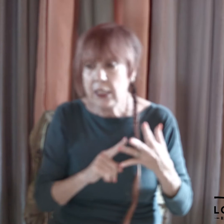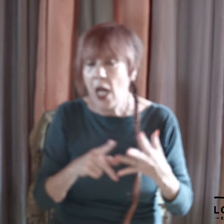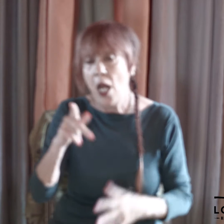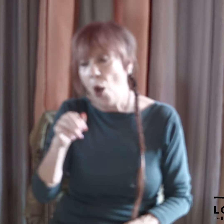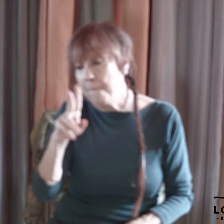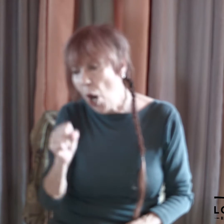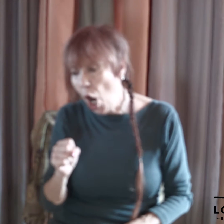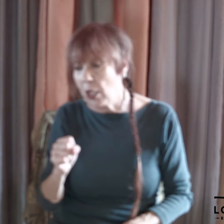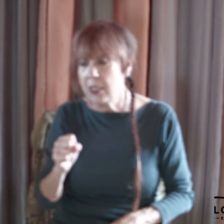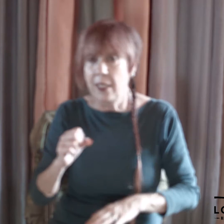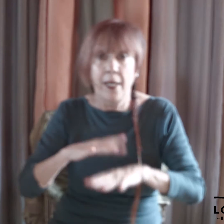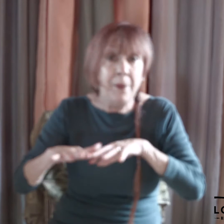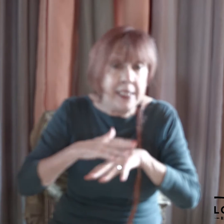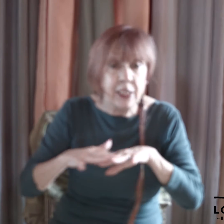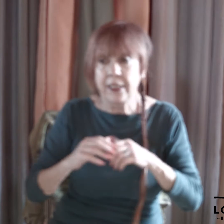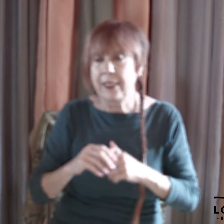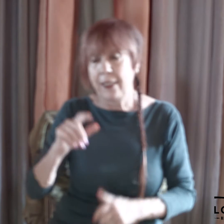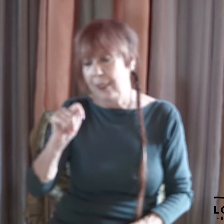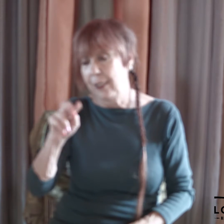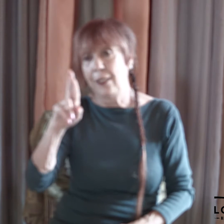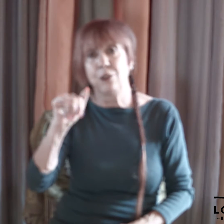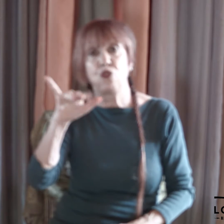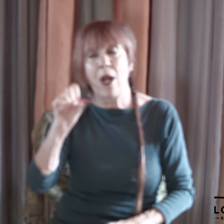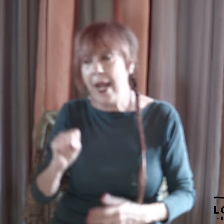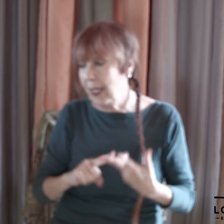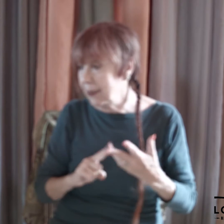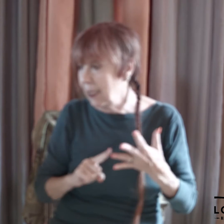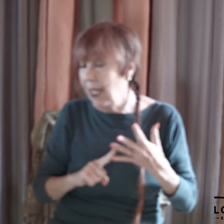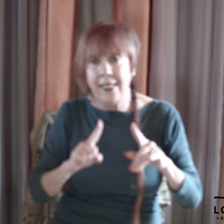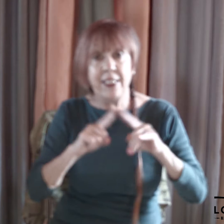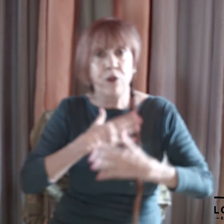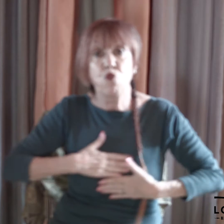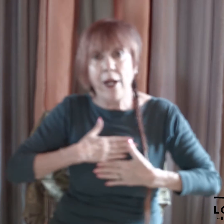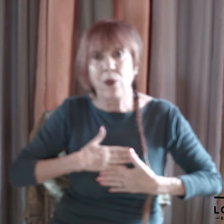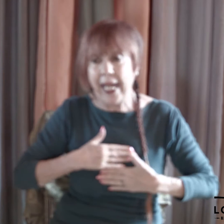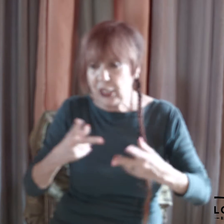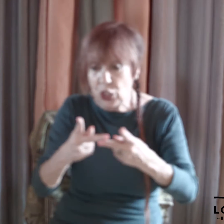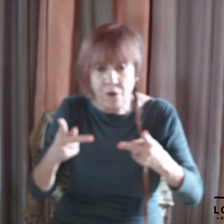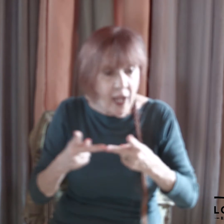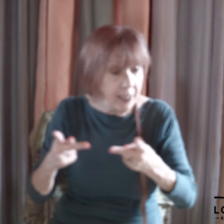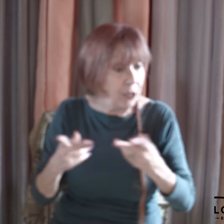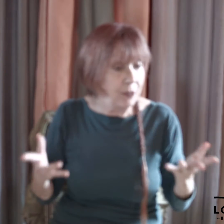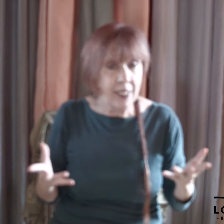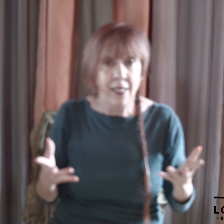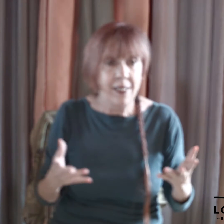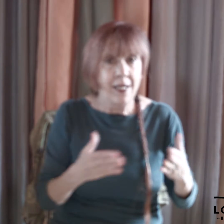parks, beaches, trails, different recreation venues, and public health, mental